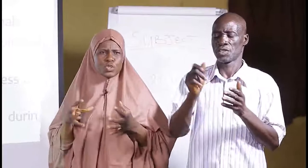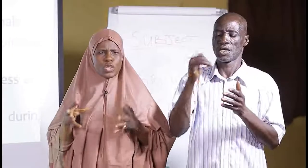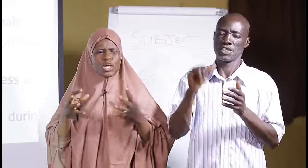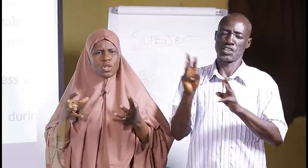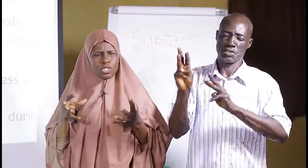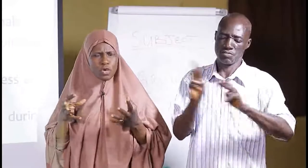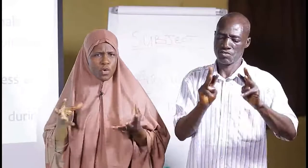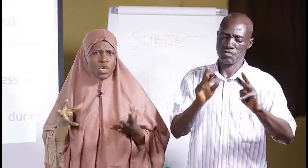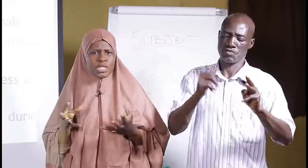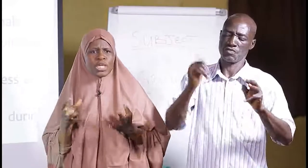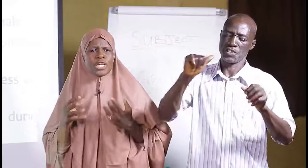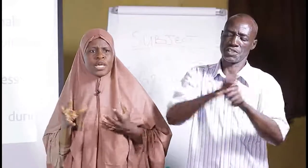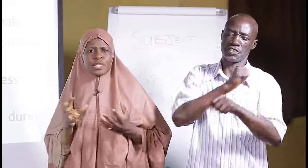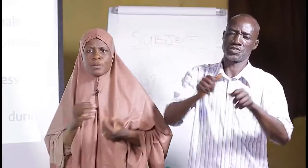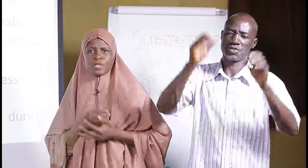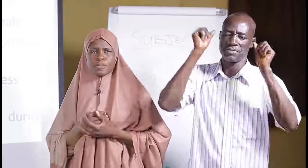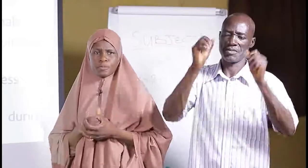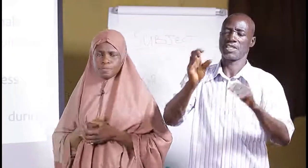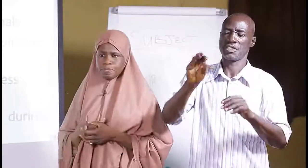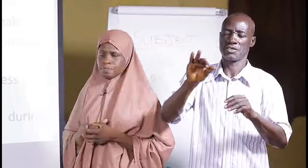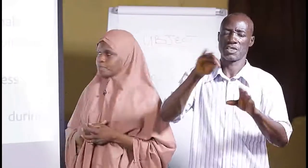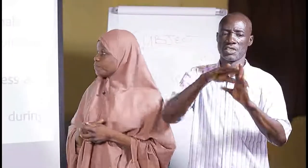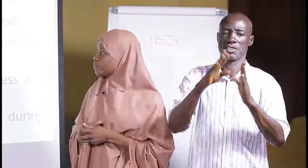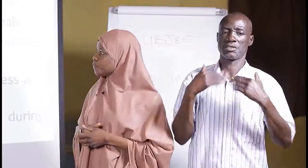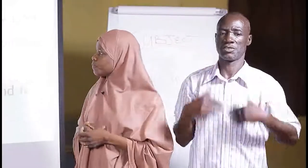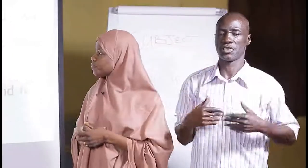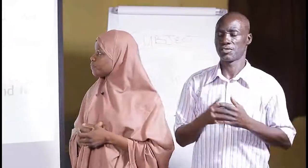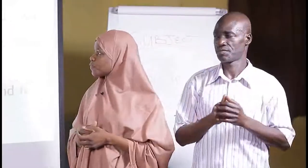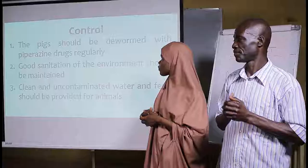they destroy a lot of organs in the body.